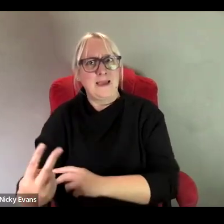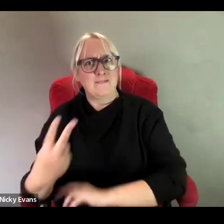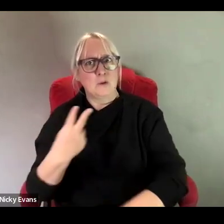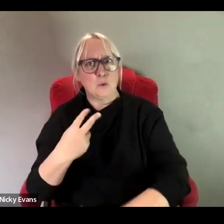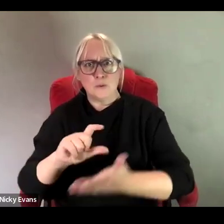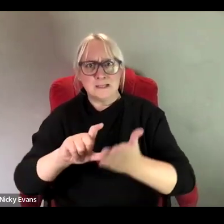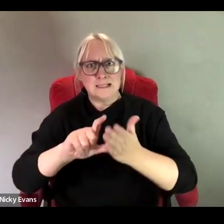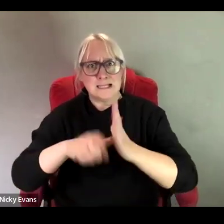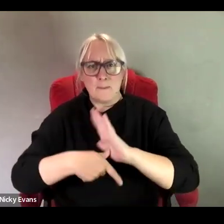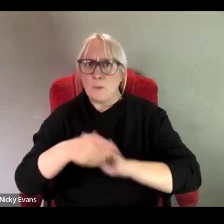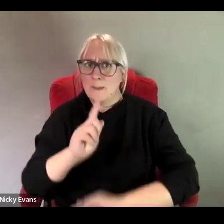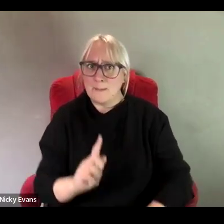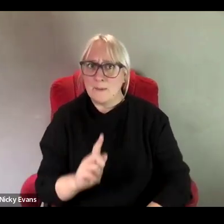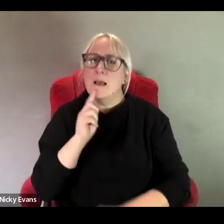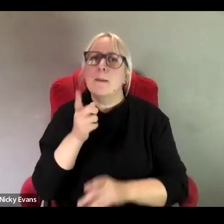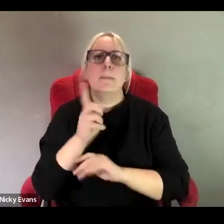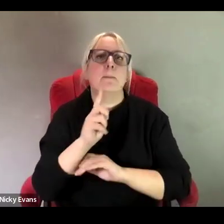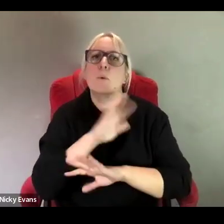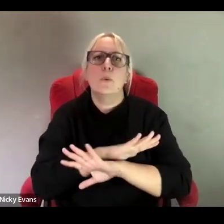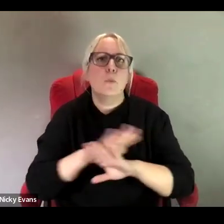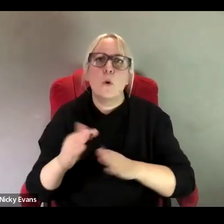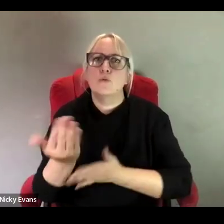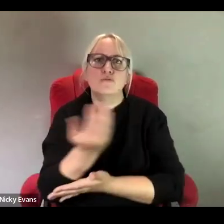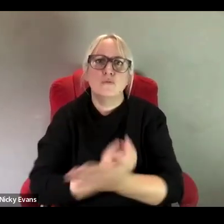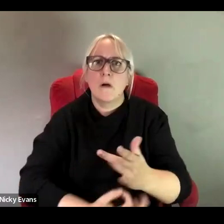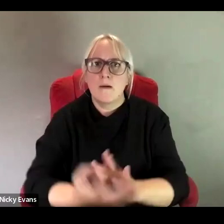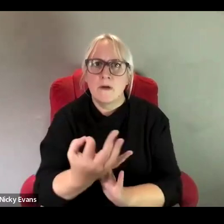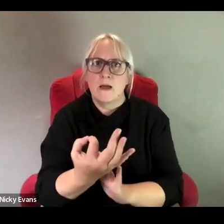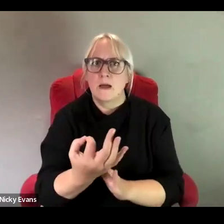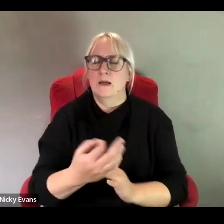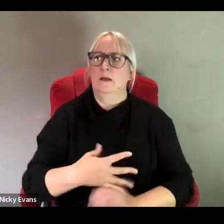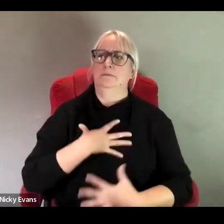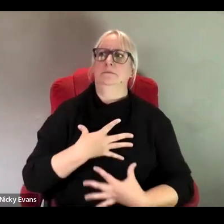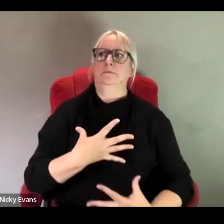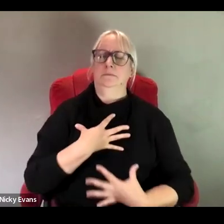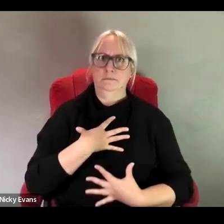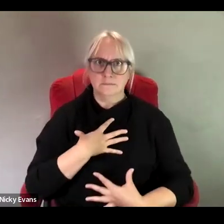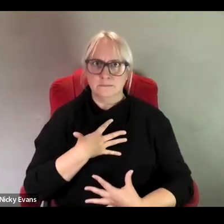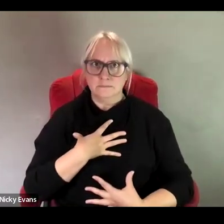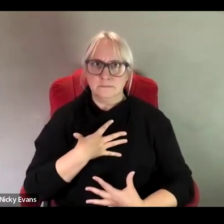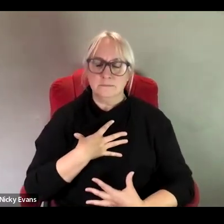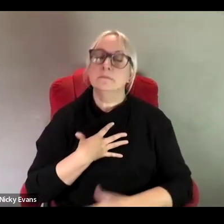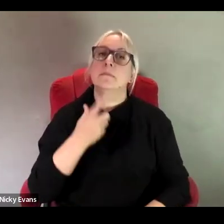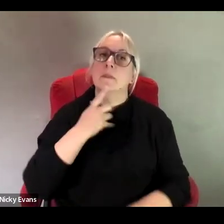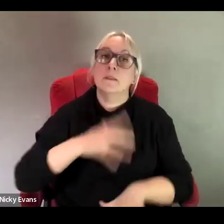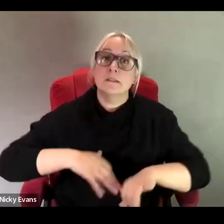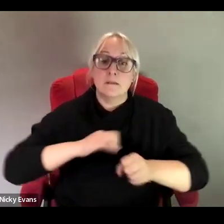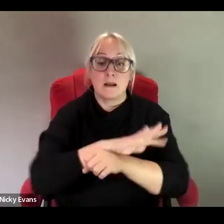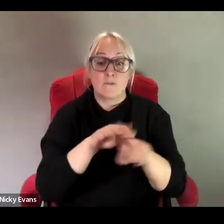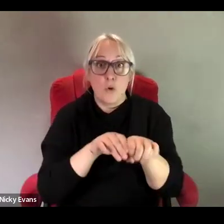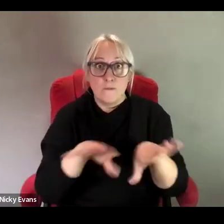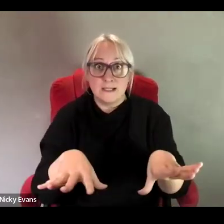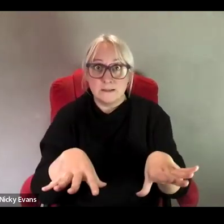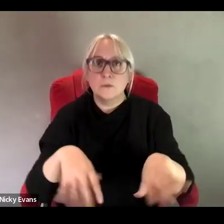who aren't going to get better. And so at the beginning of the pandemic, when we talked about the risk